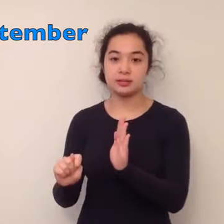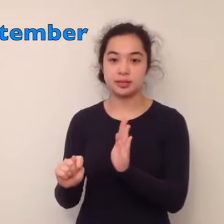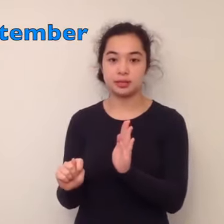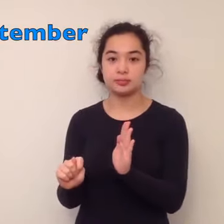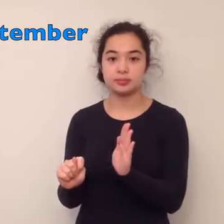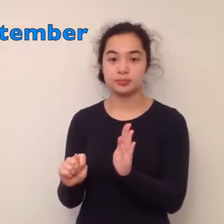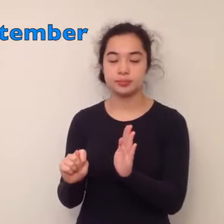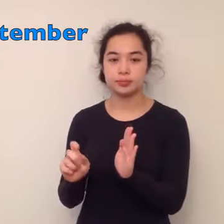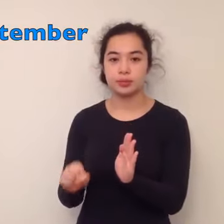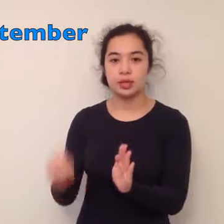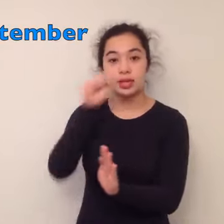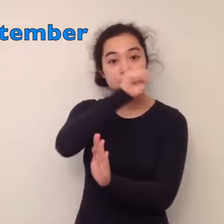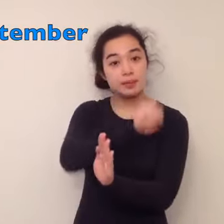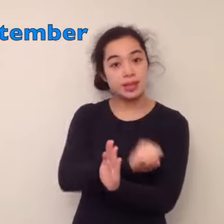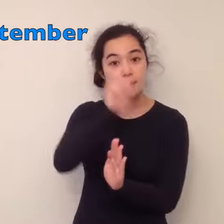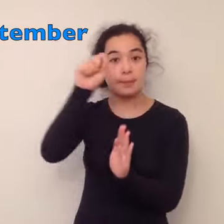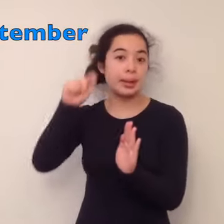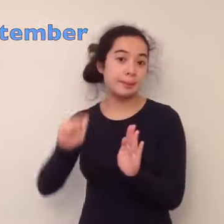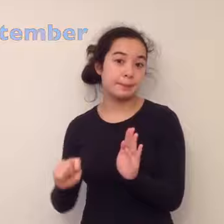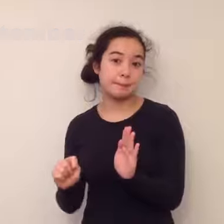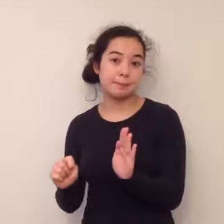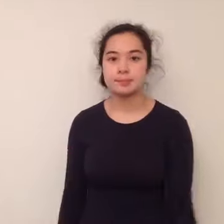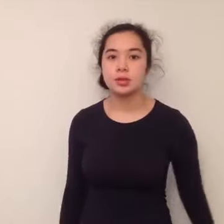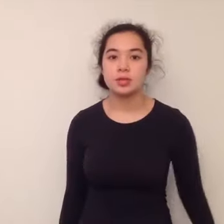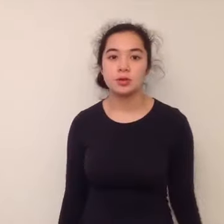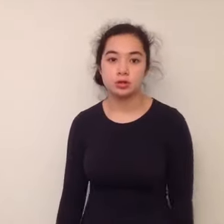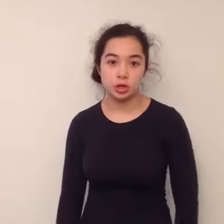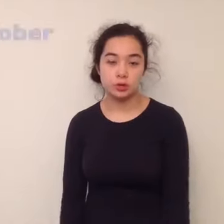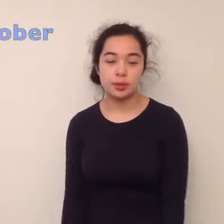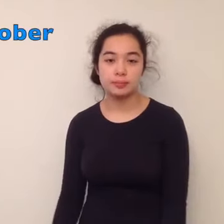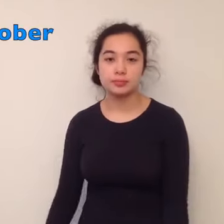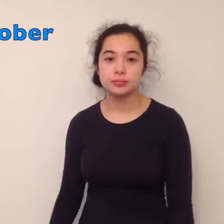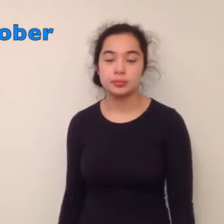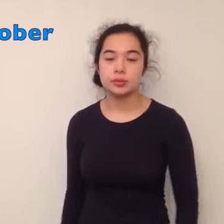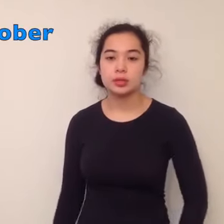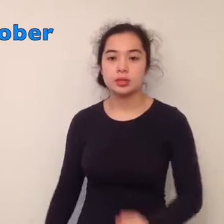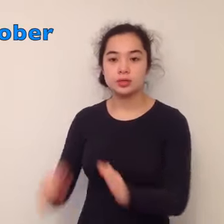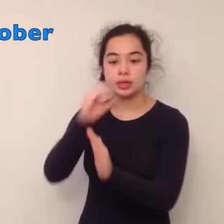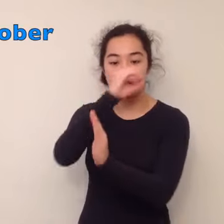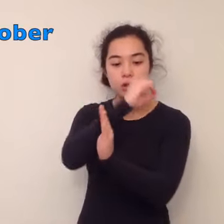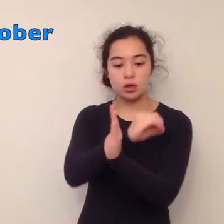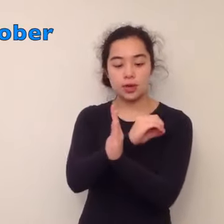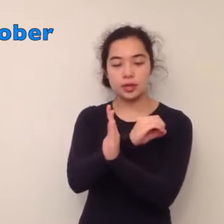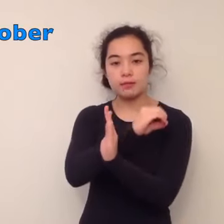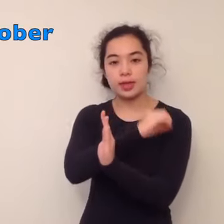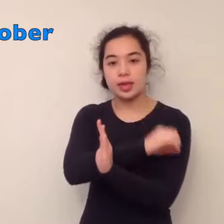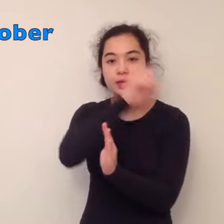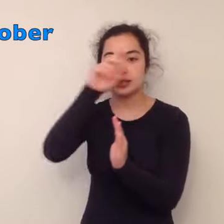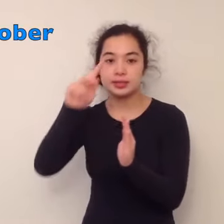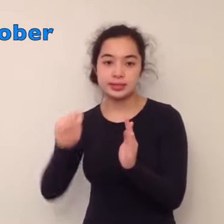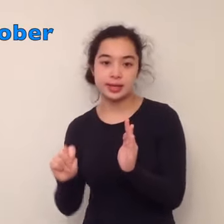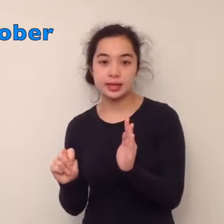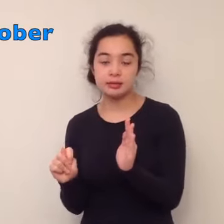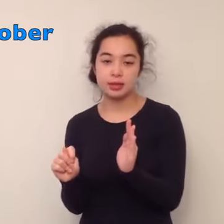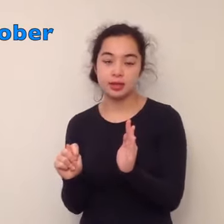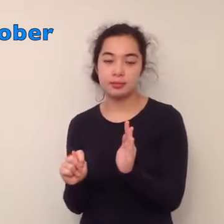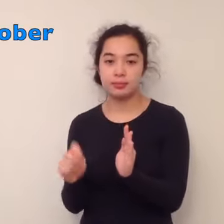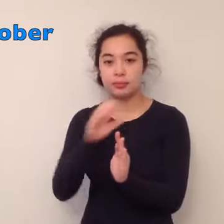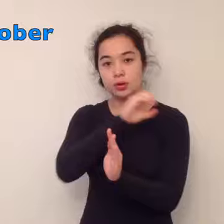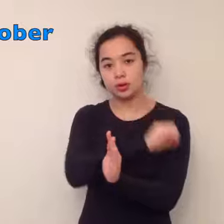here. September. Then October, you take your O hand over here, T hand over here.